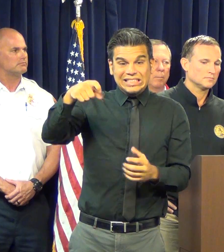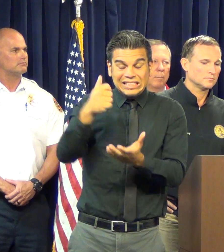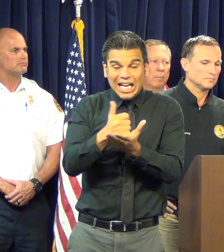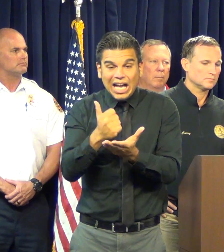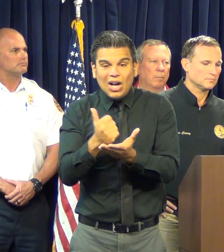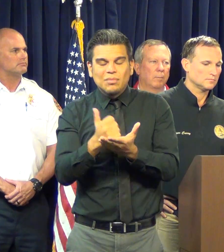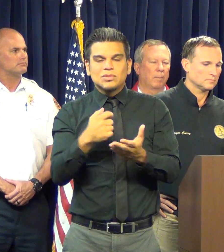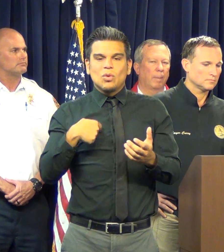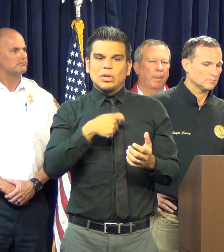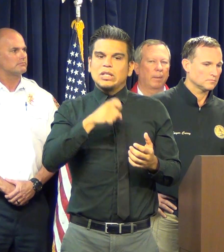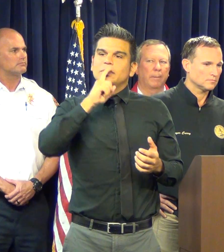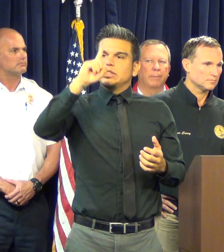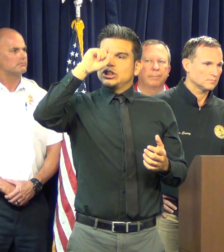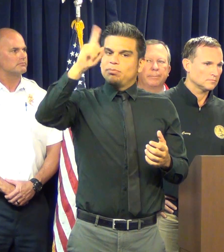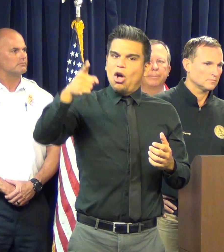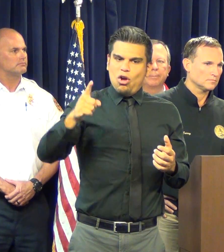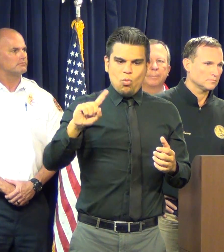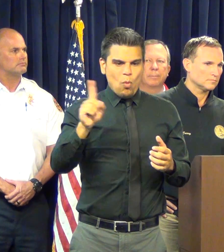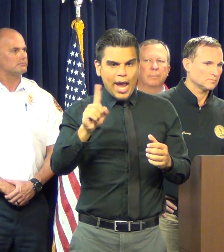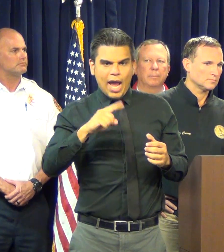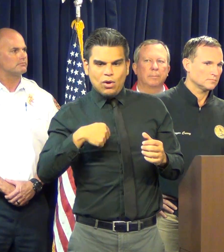well. But we will use them for,